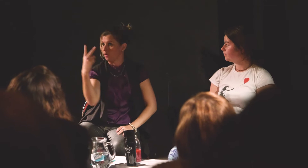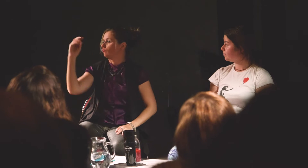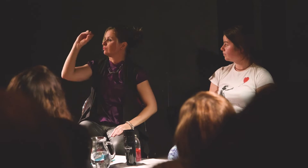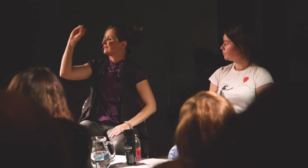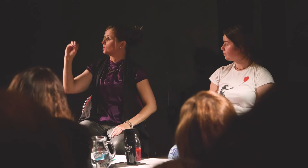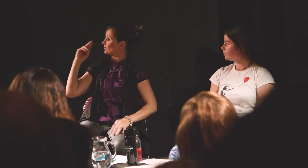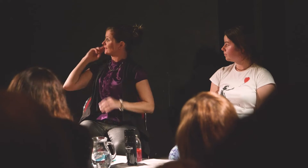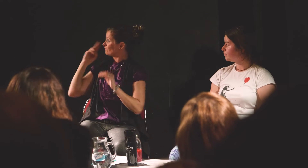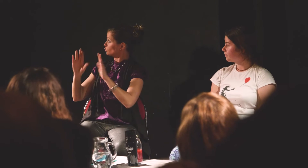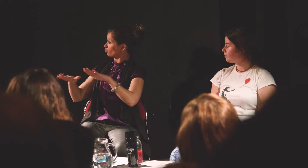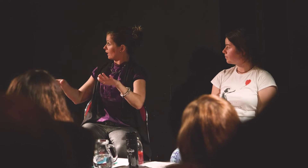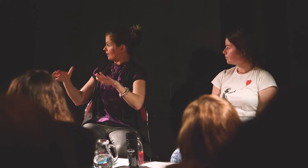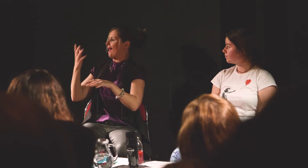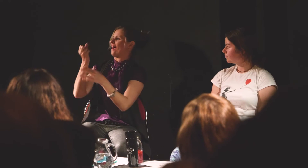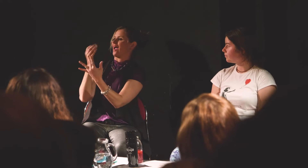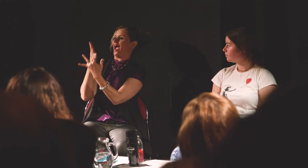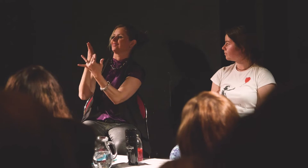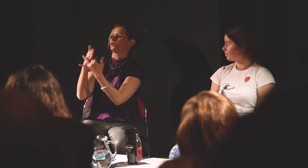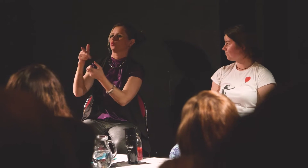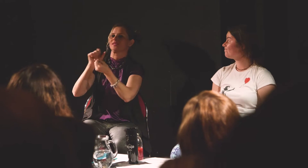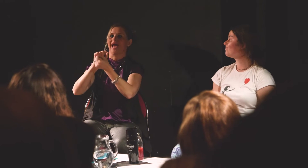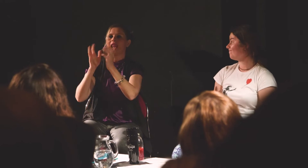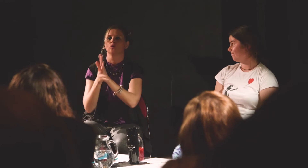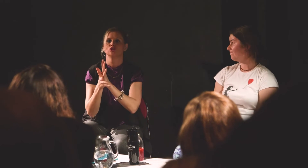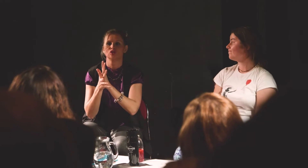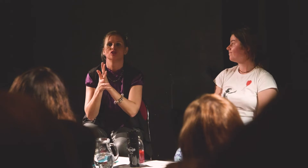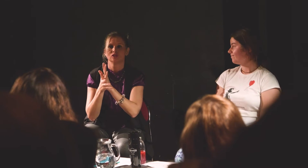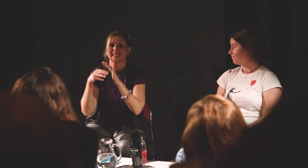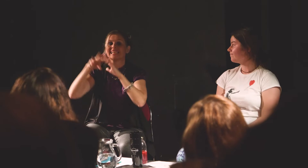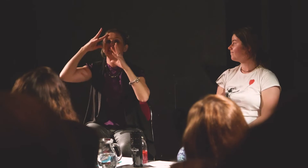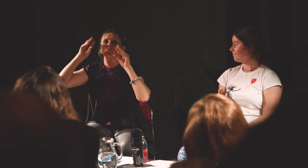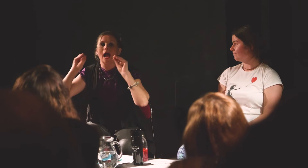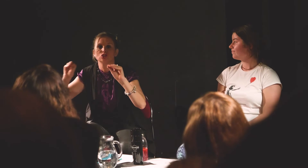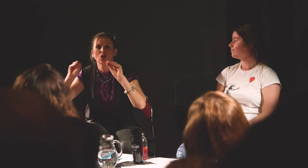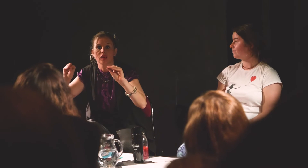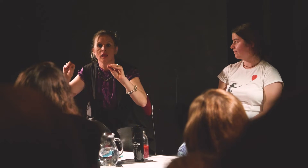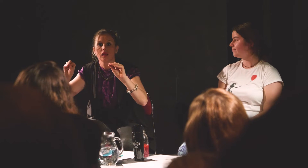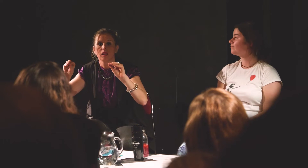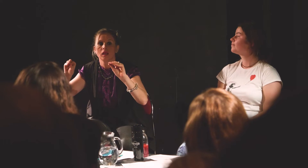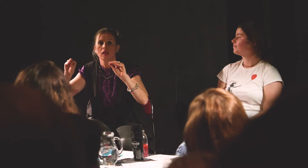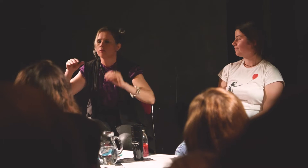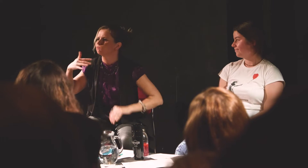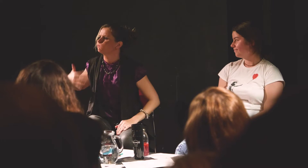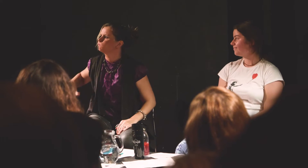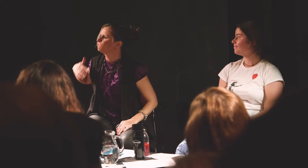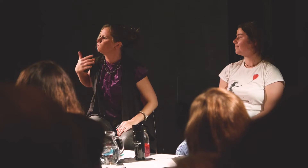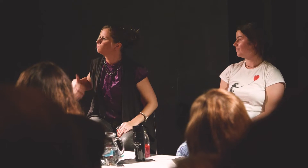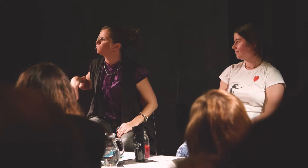only 2% of deaf children have access to sign language in the educational setting.